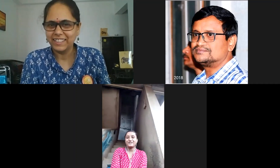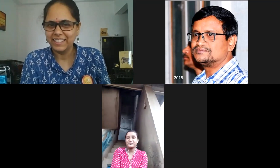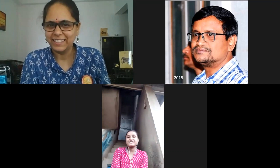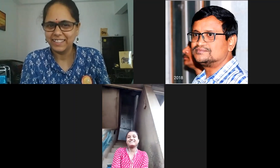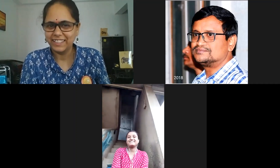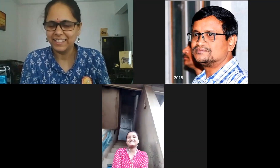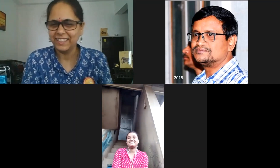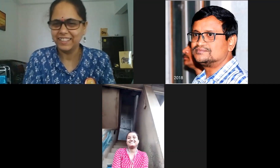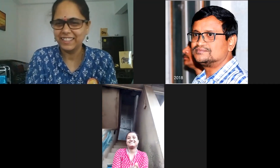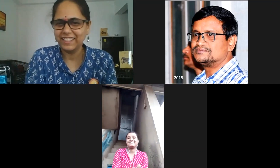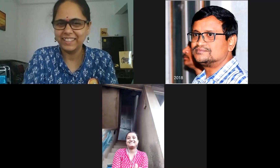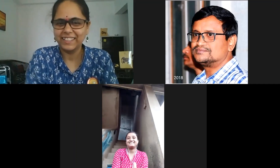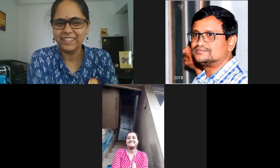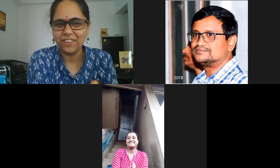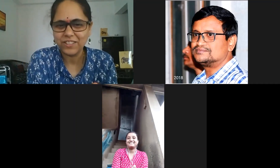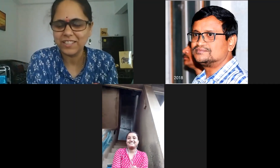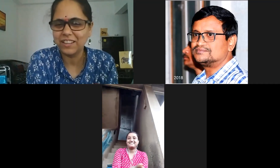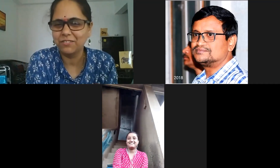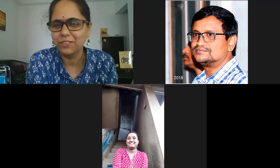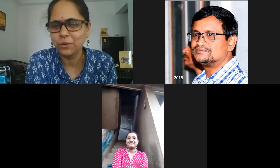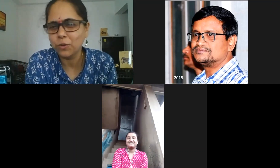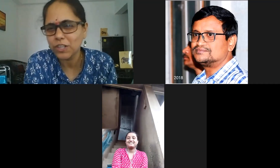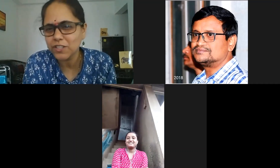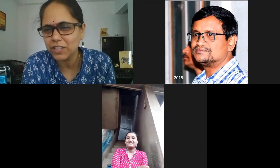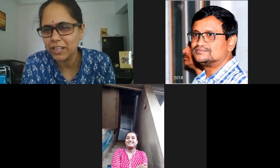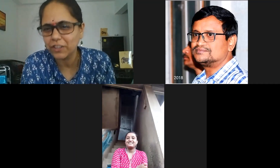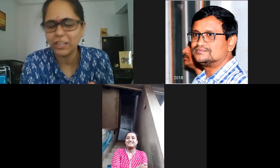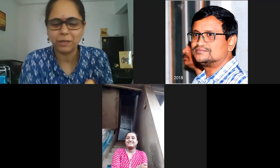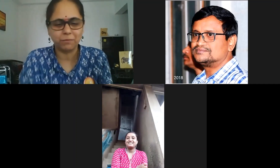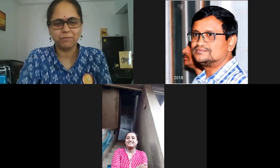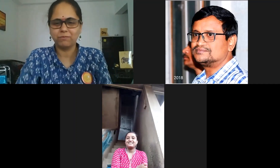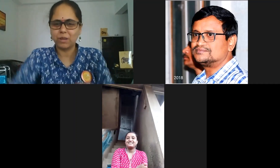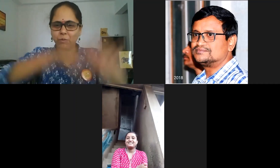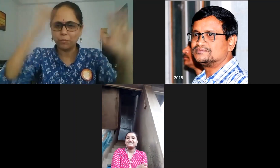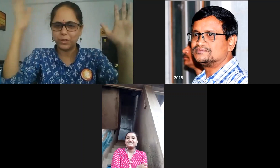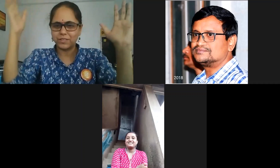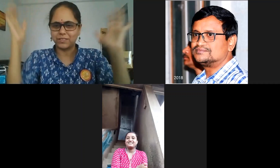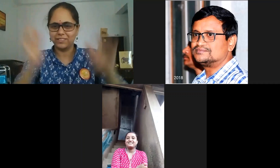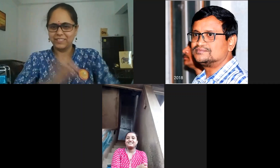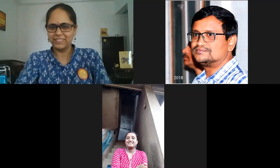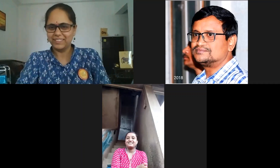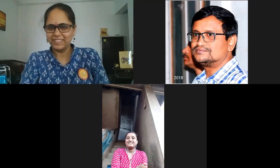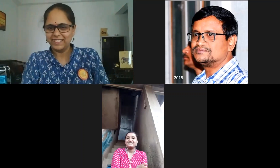sir. Awesome. Who wants to tell your name? One more person.